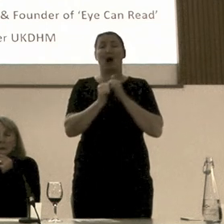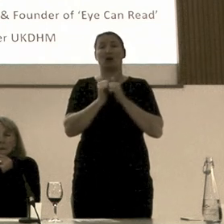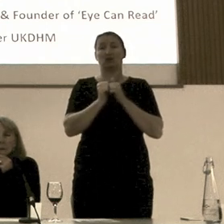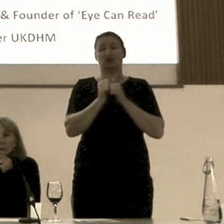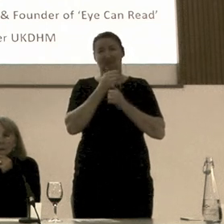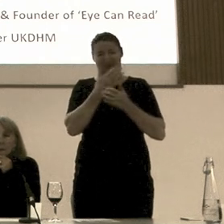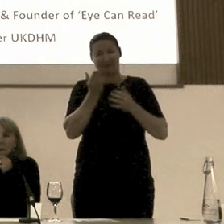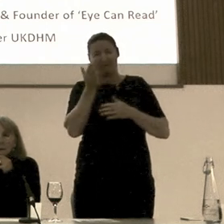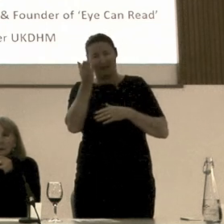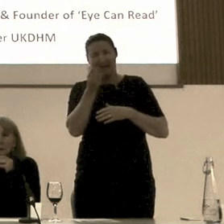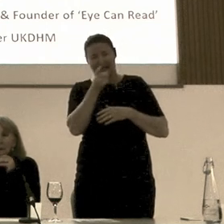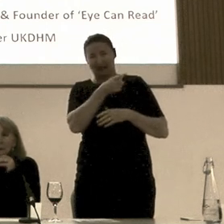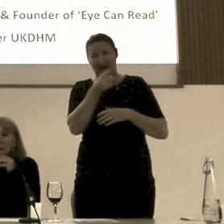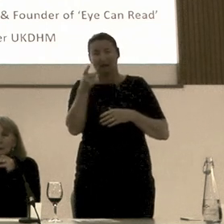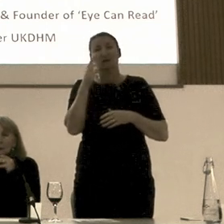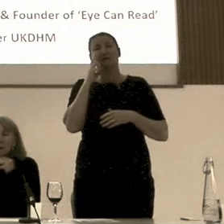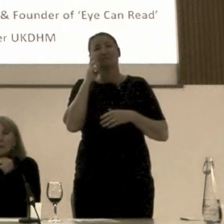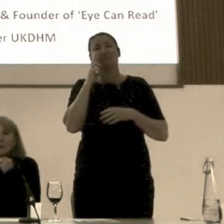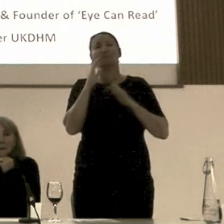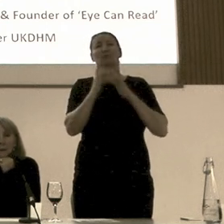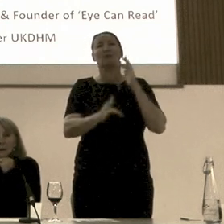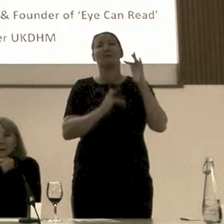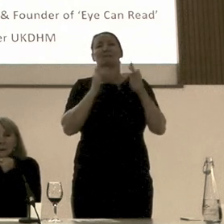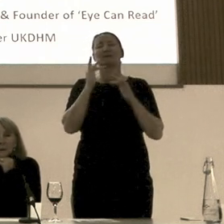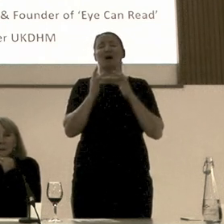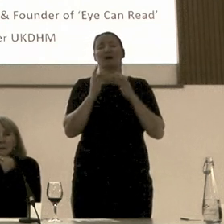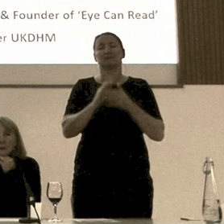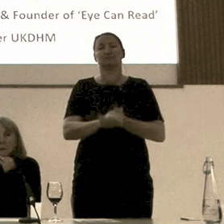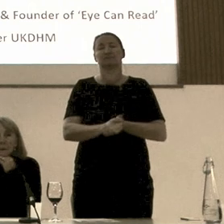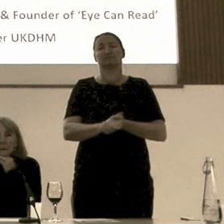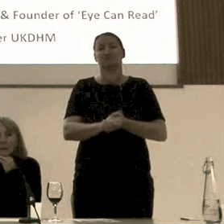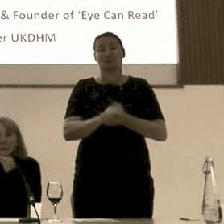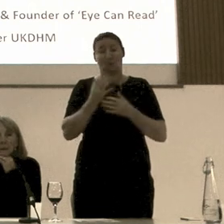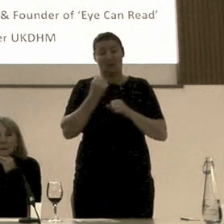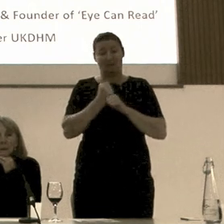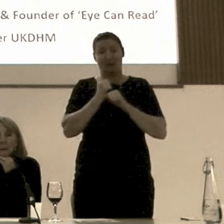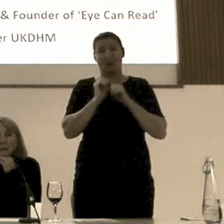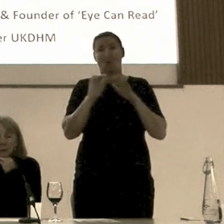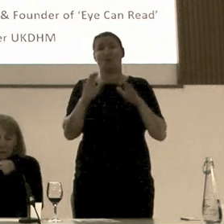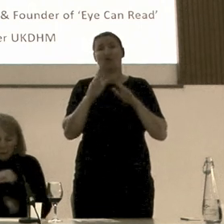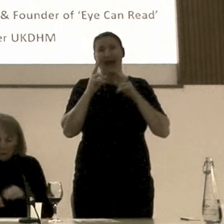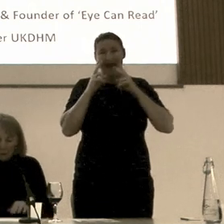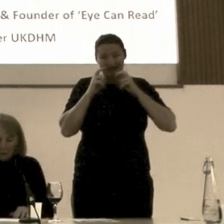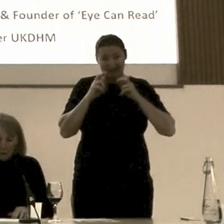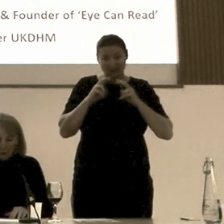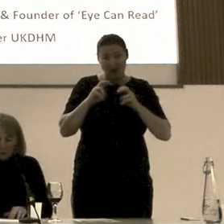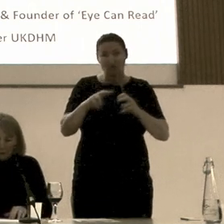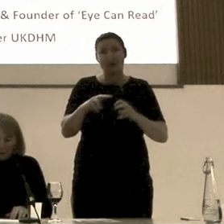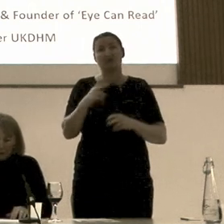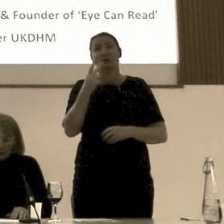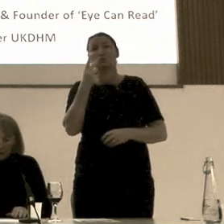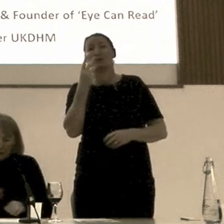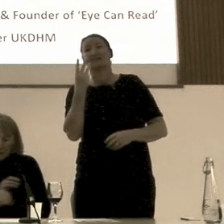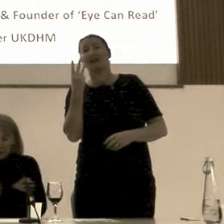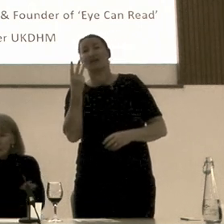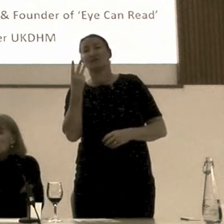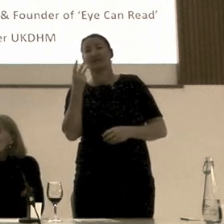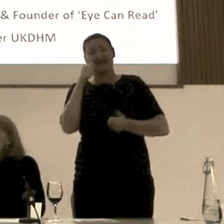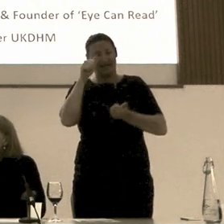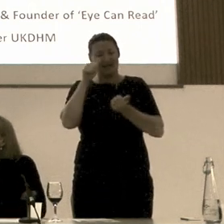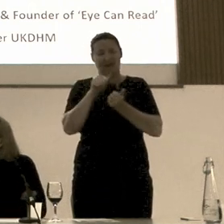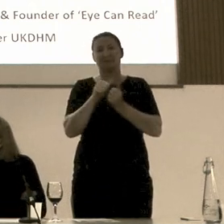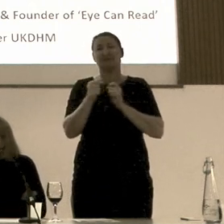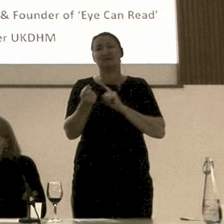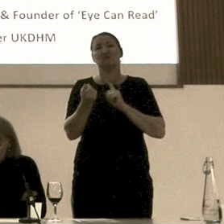on the website. We launched Exploration 23 with a very limited response, I'm afraid, but one